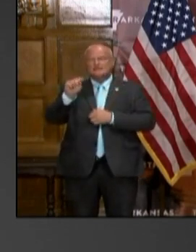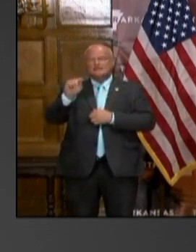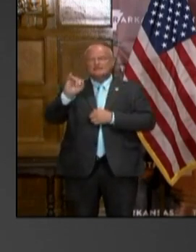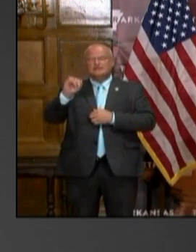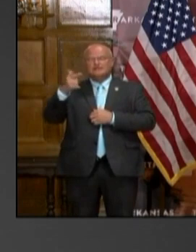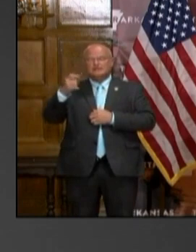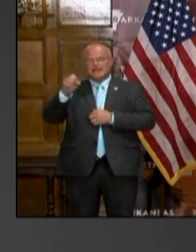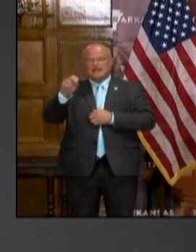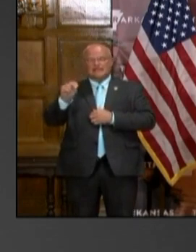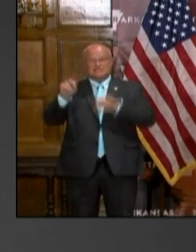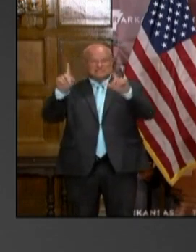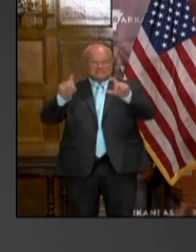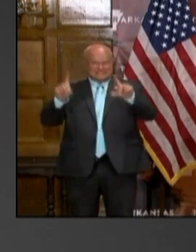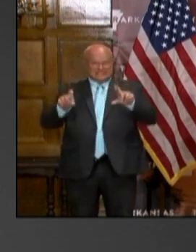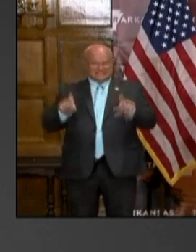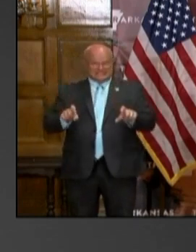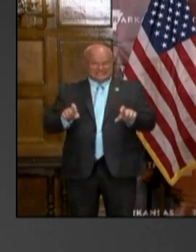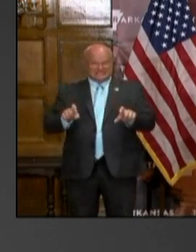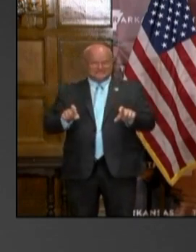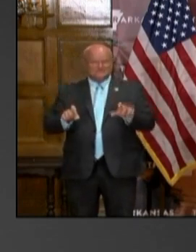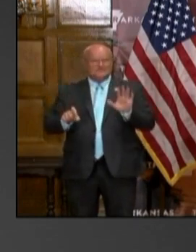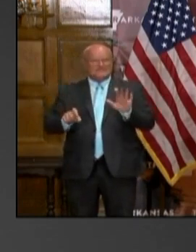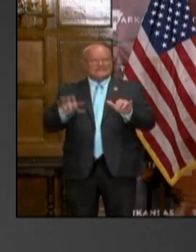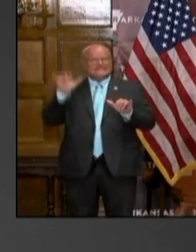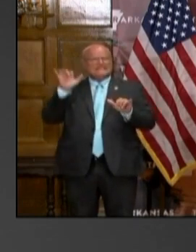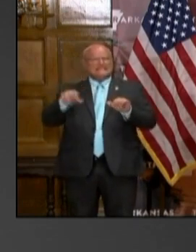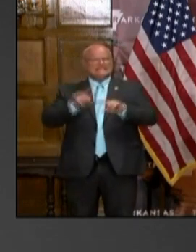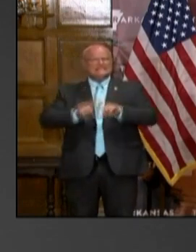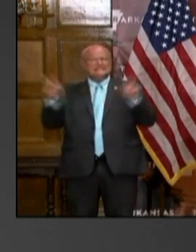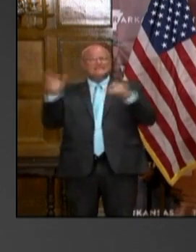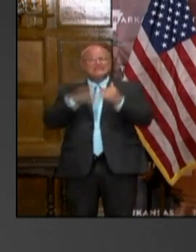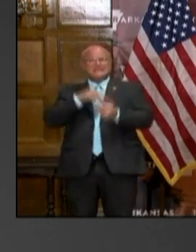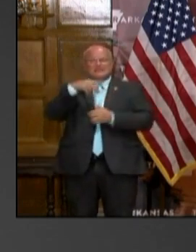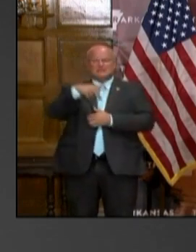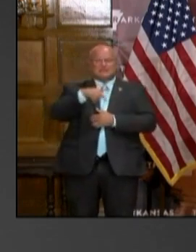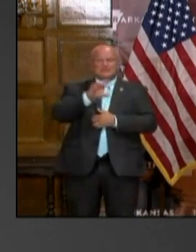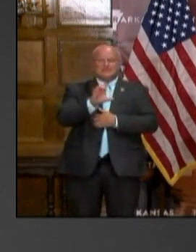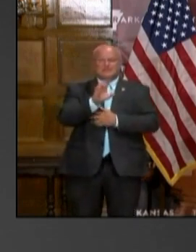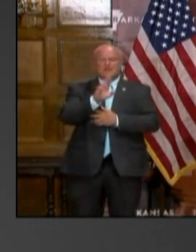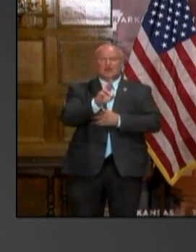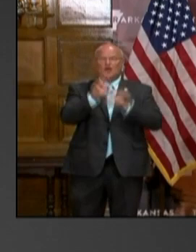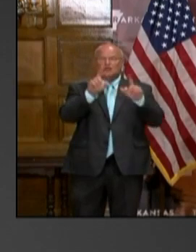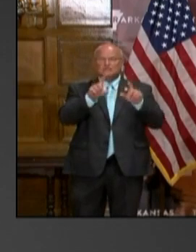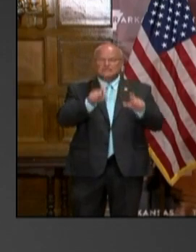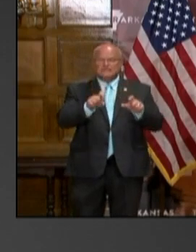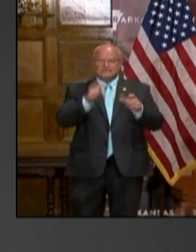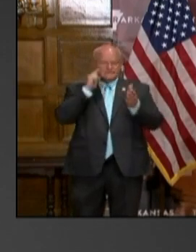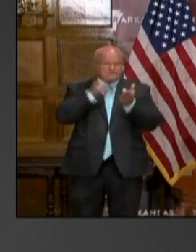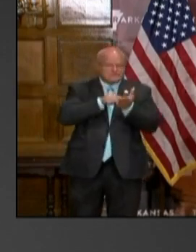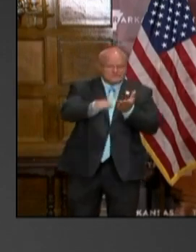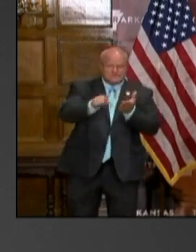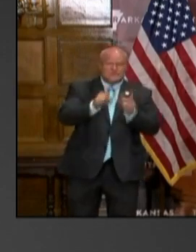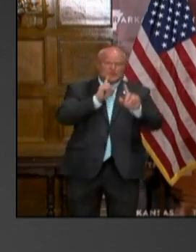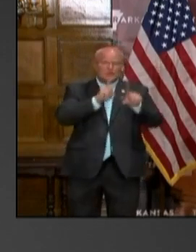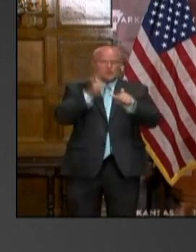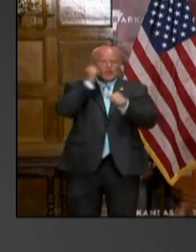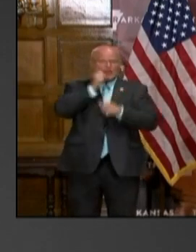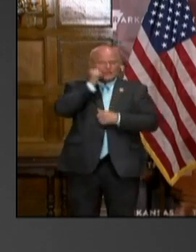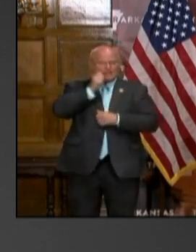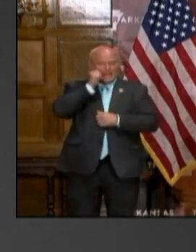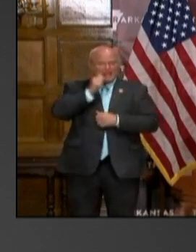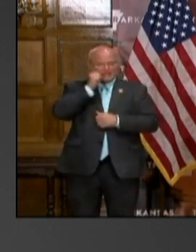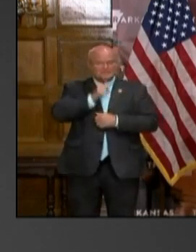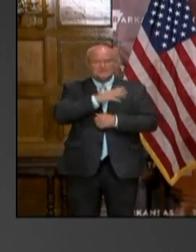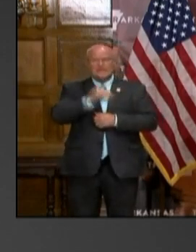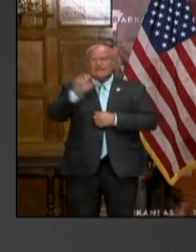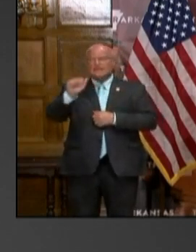Now, antigen testing is different than the PCR test that we keep track of and that we report every day.